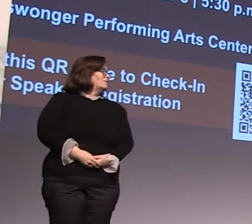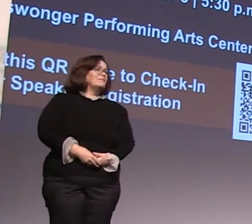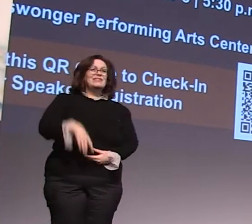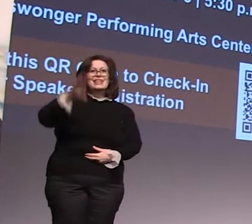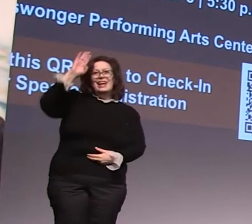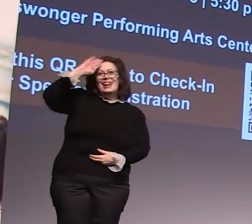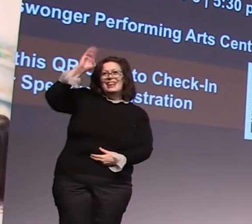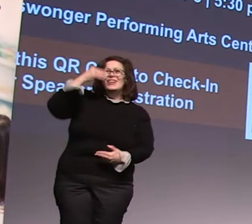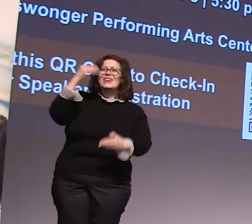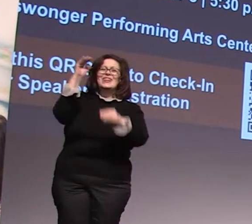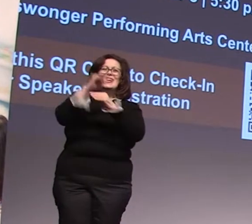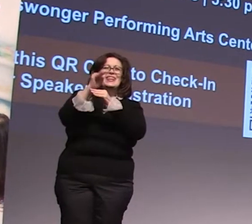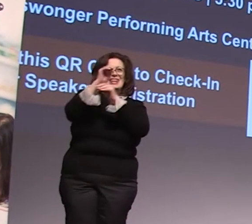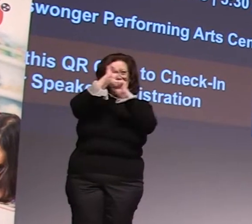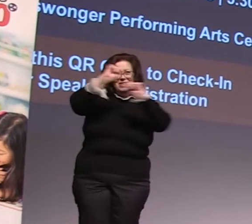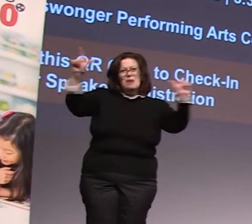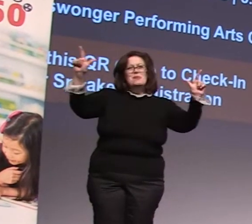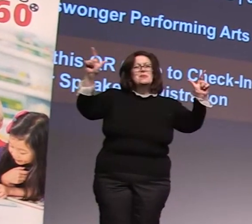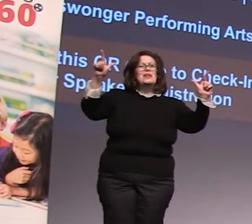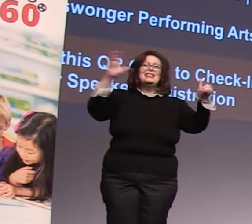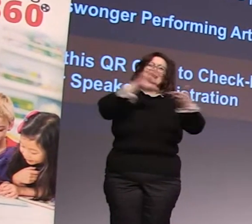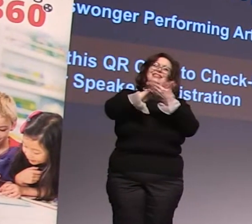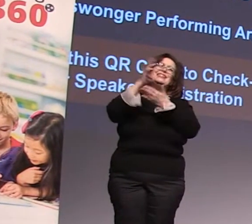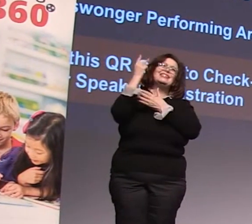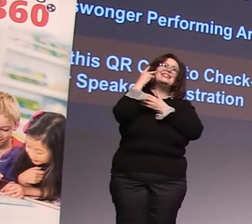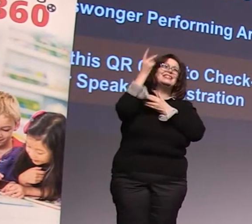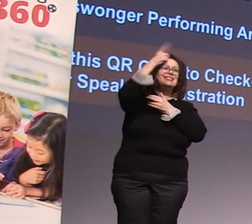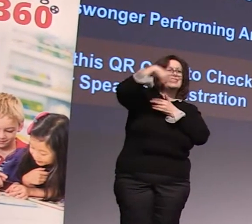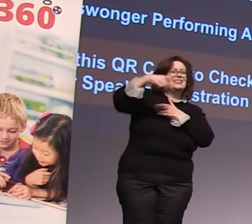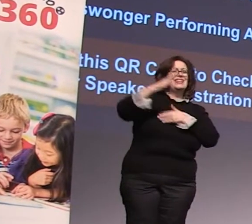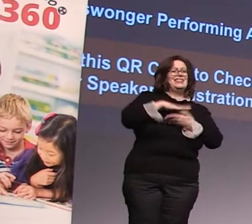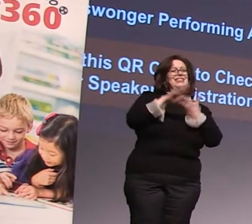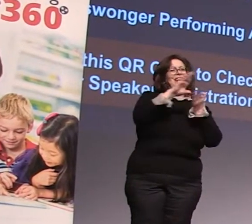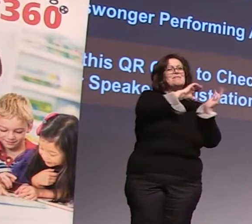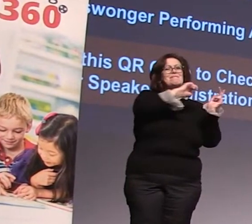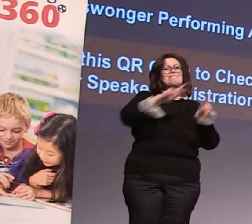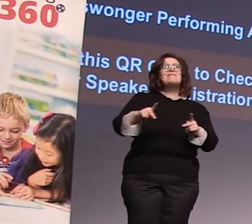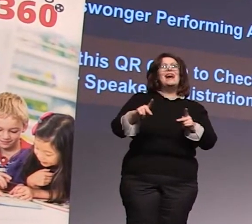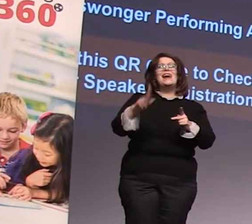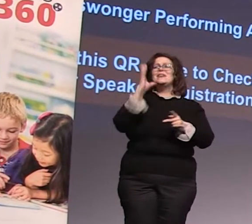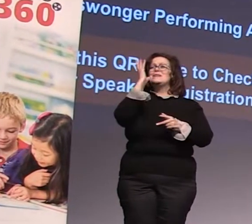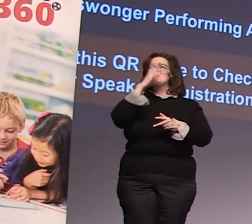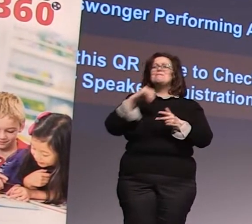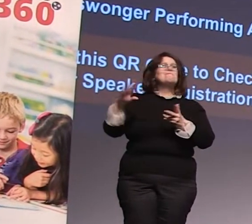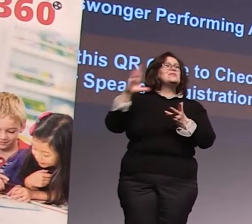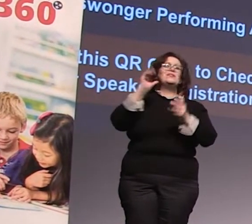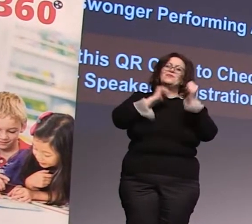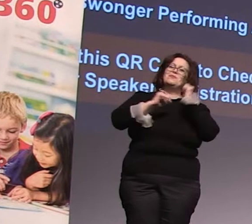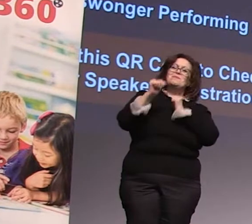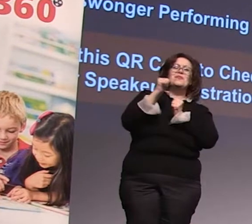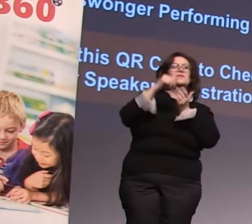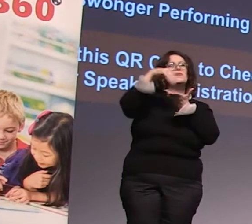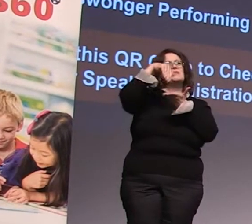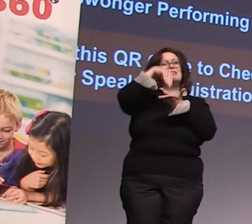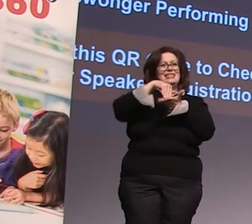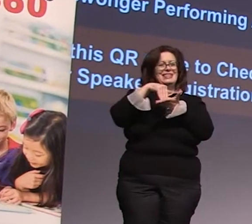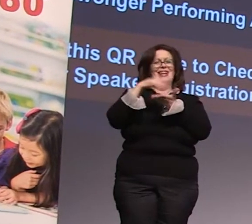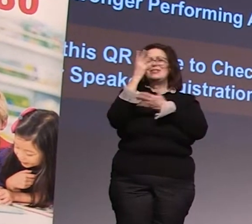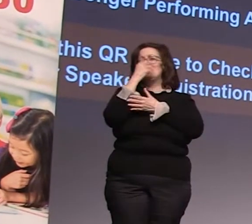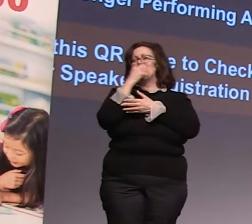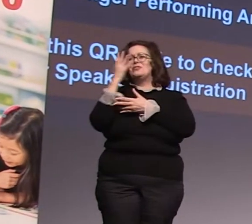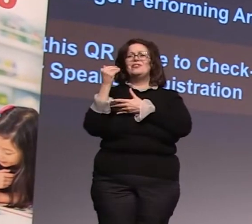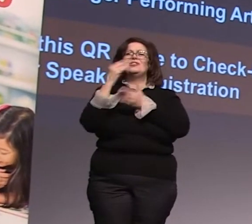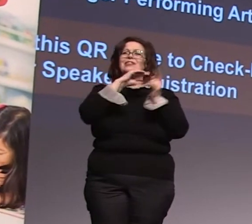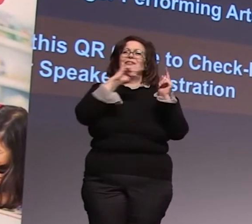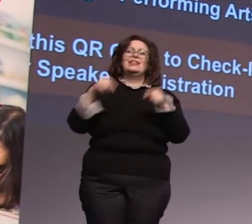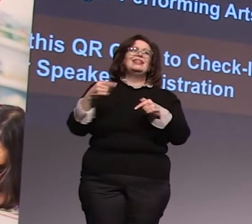Hello, good evening to everyone. It's nice to see you. It's nice to be back in this beautiful center at this most beautiful time of year. I took some pictures on the way in and sent